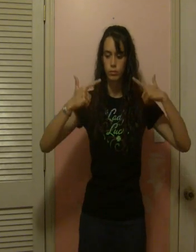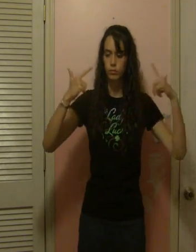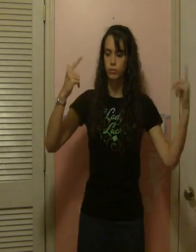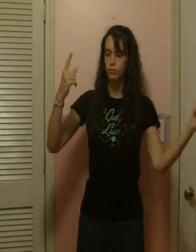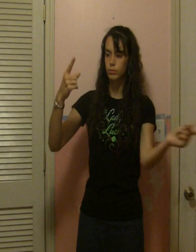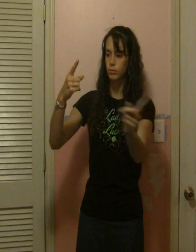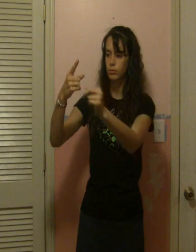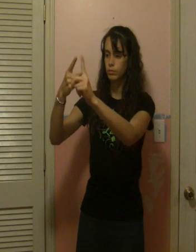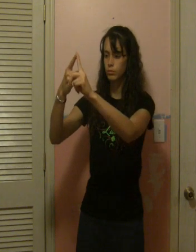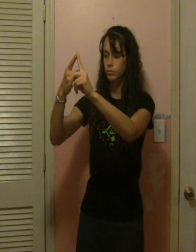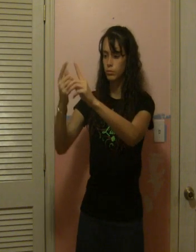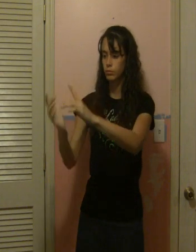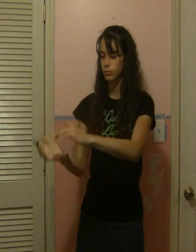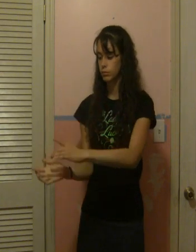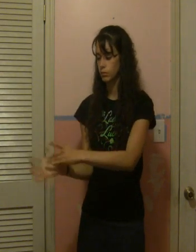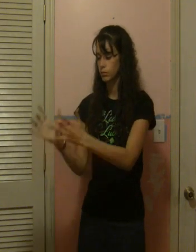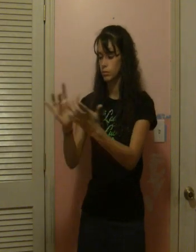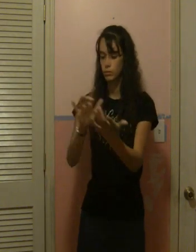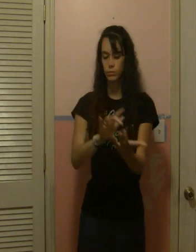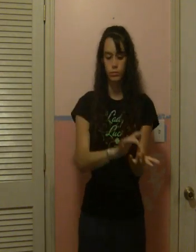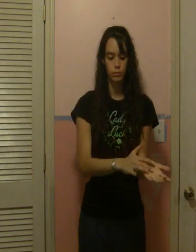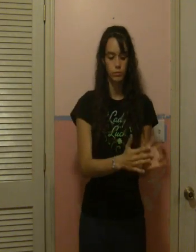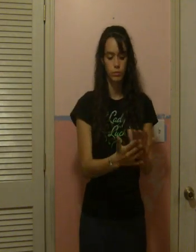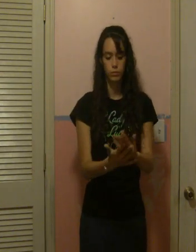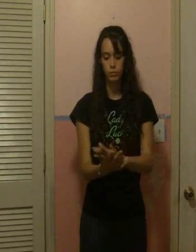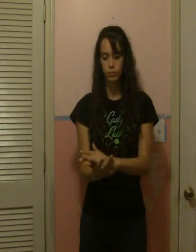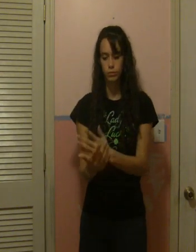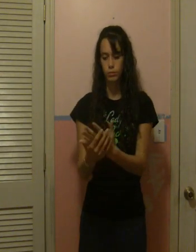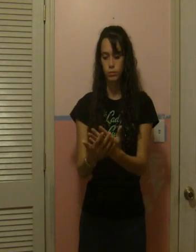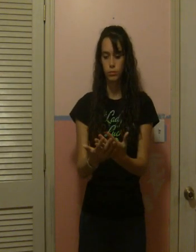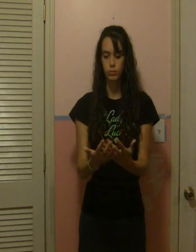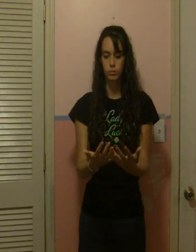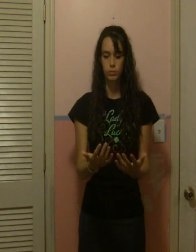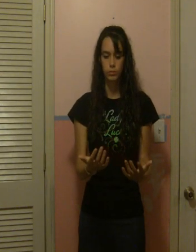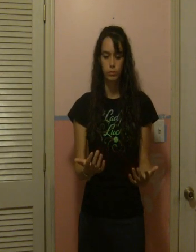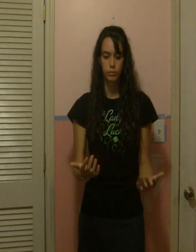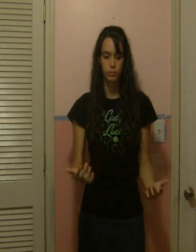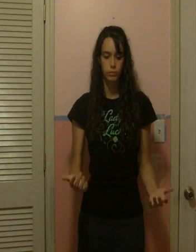I give life To the Father's face